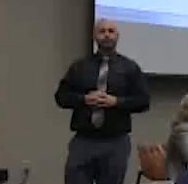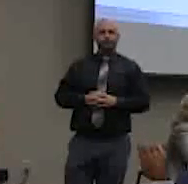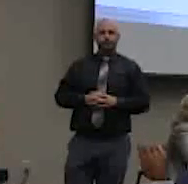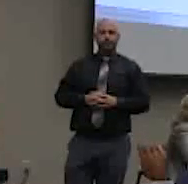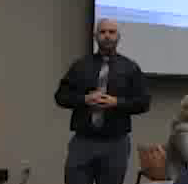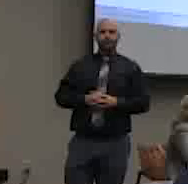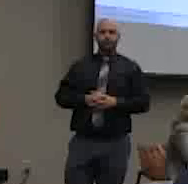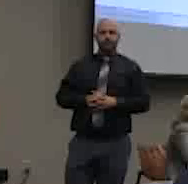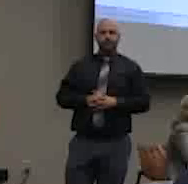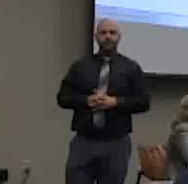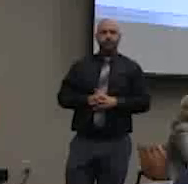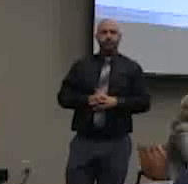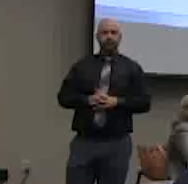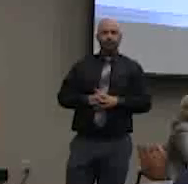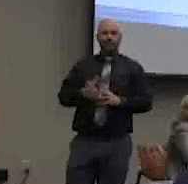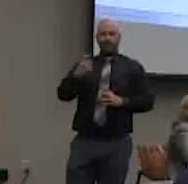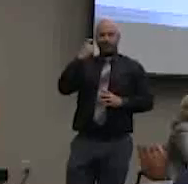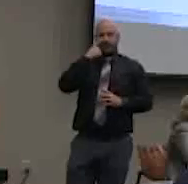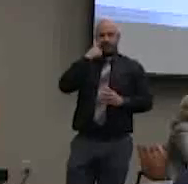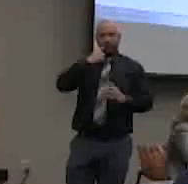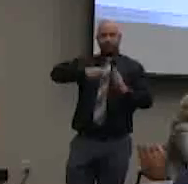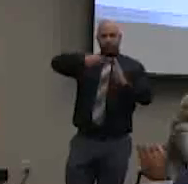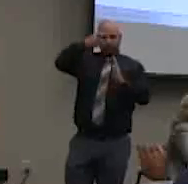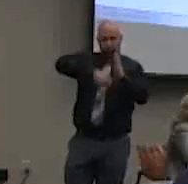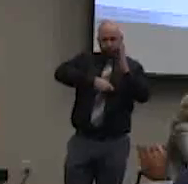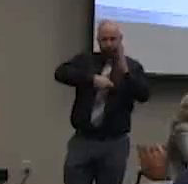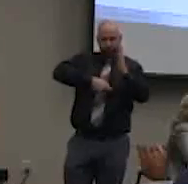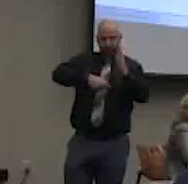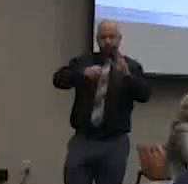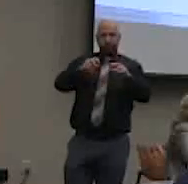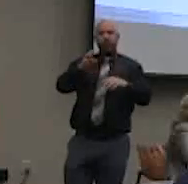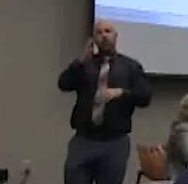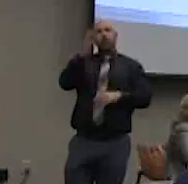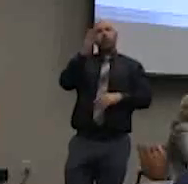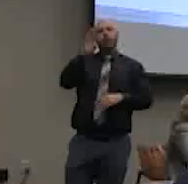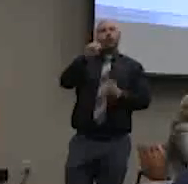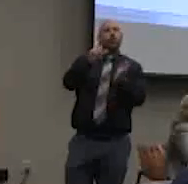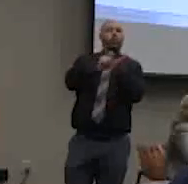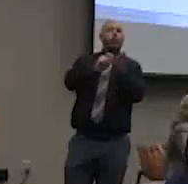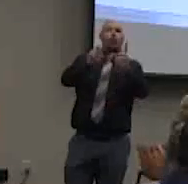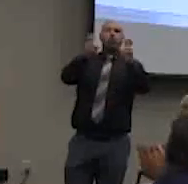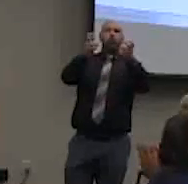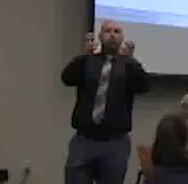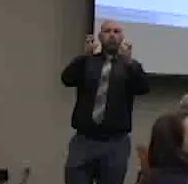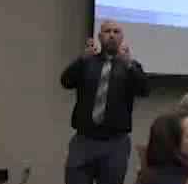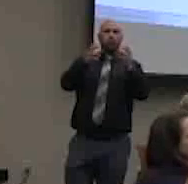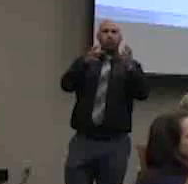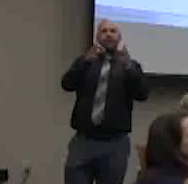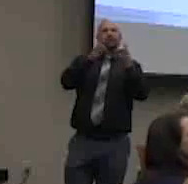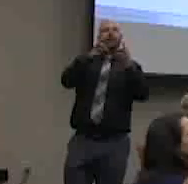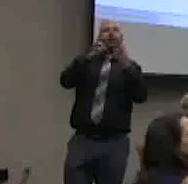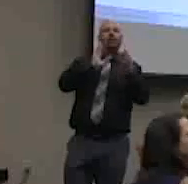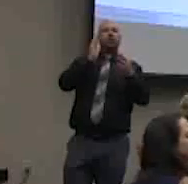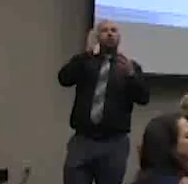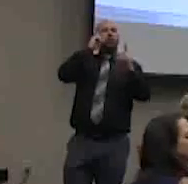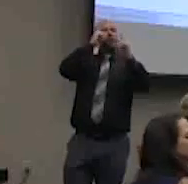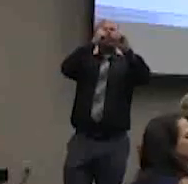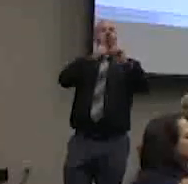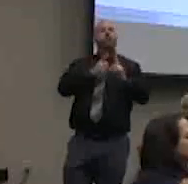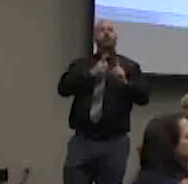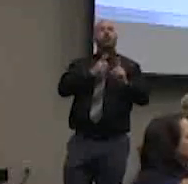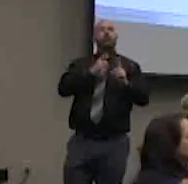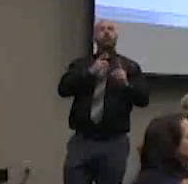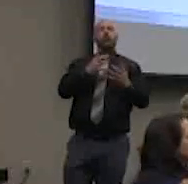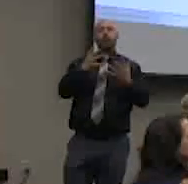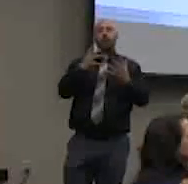our blueprint. We're gonna be looking at where we need to go as it relates to adding what we call tier two,